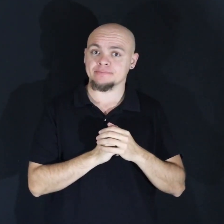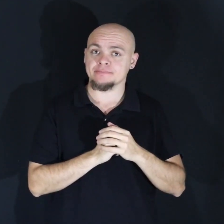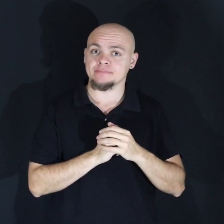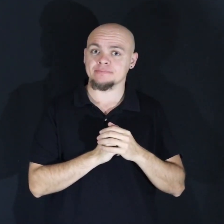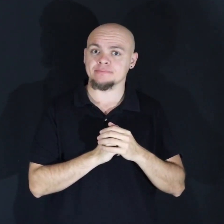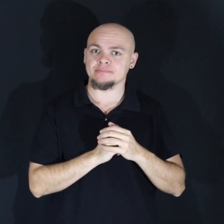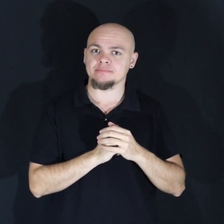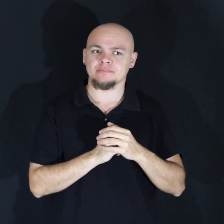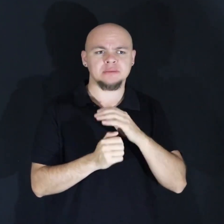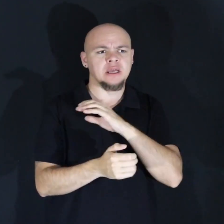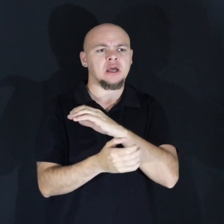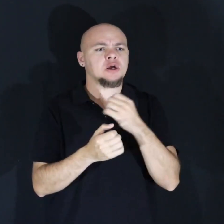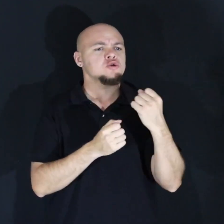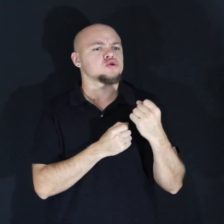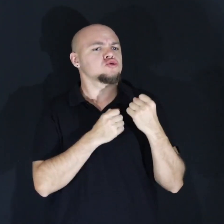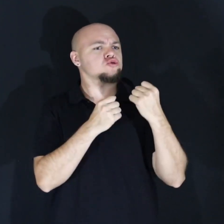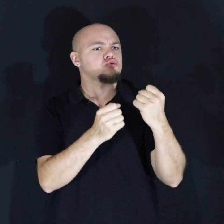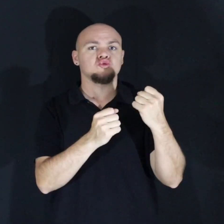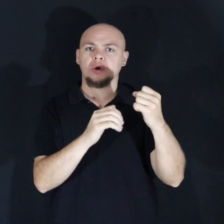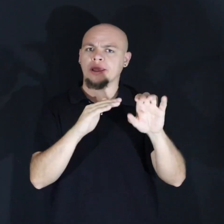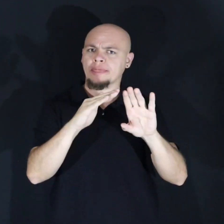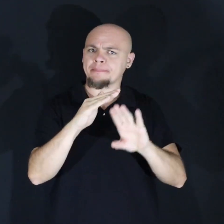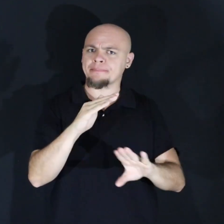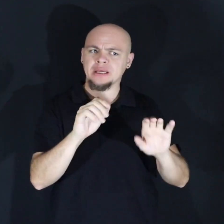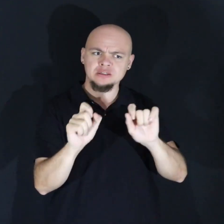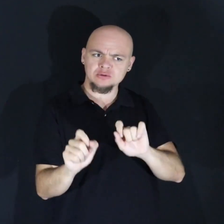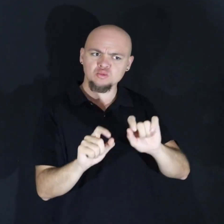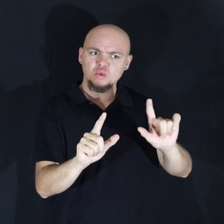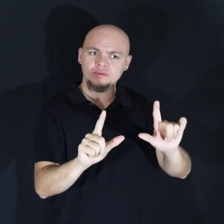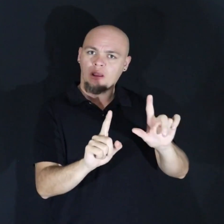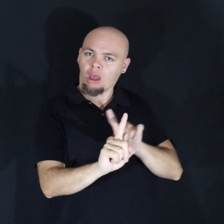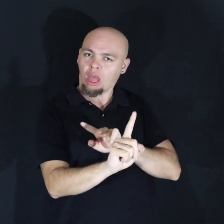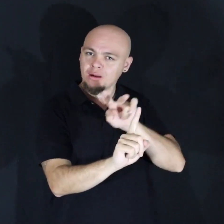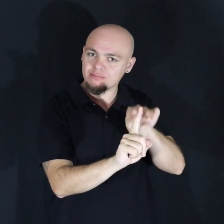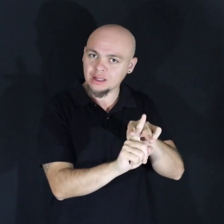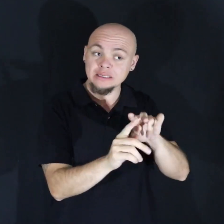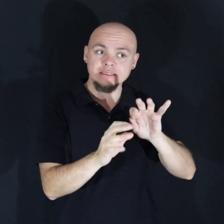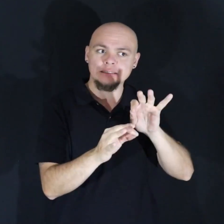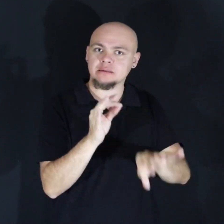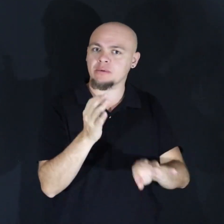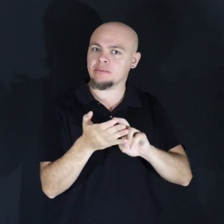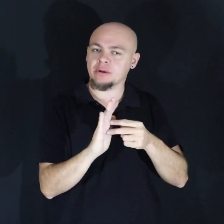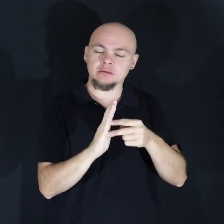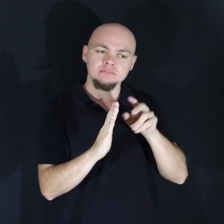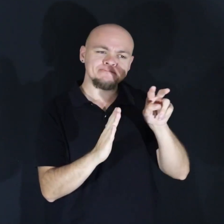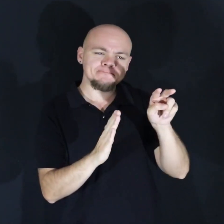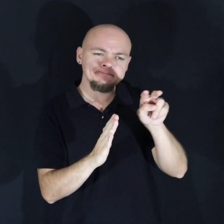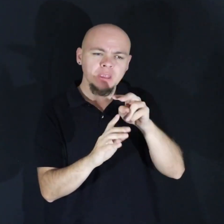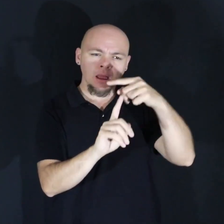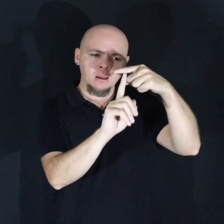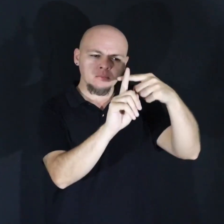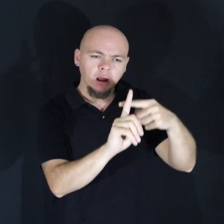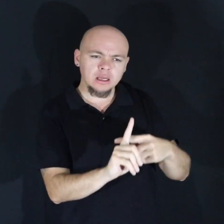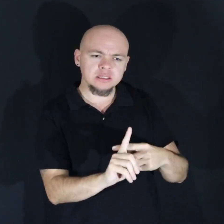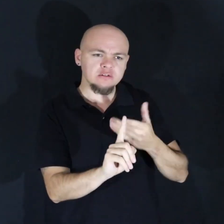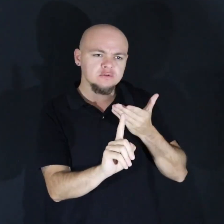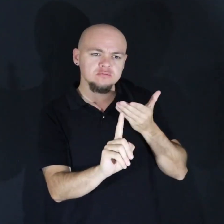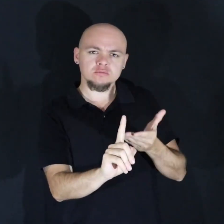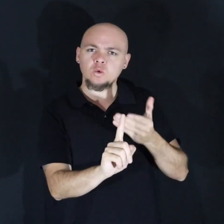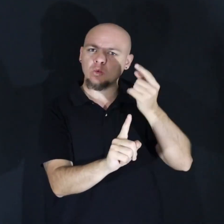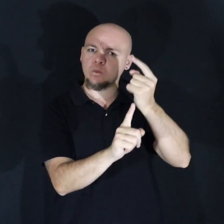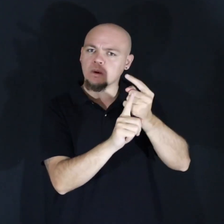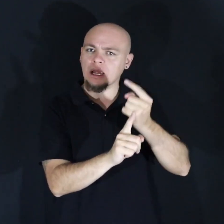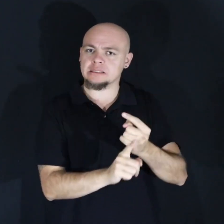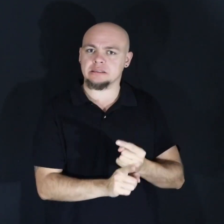Applying a strength-based perspective, which simply means to focus on what is positive and right with our